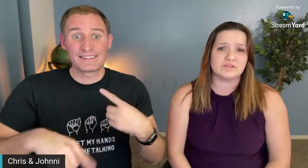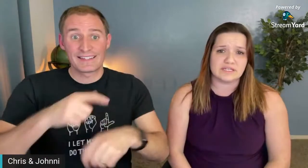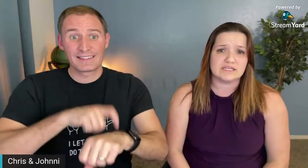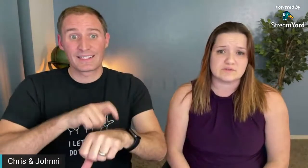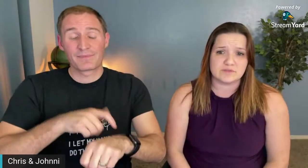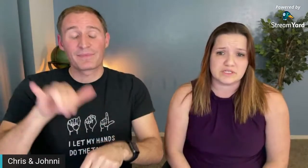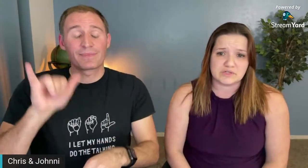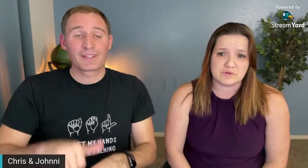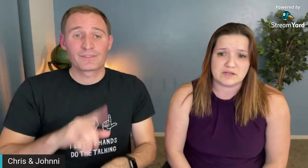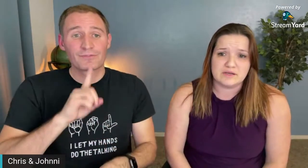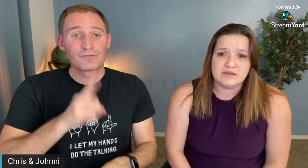really good one.